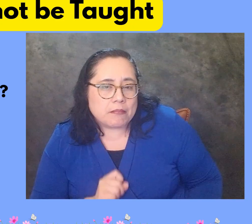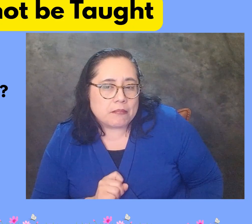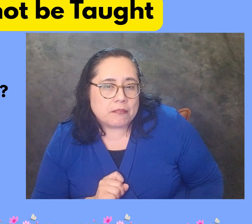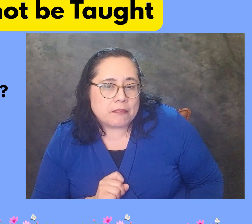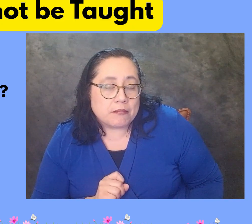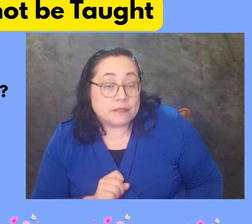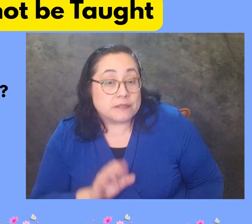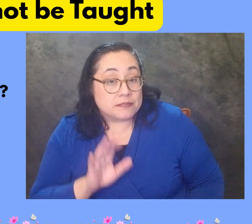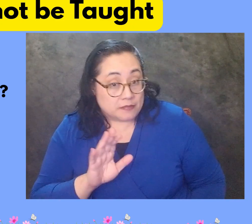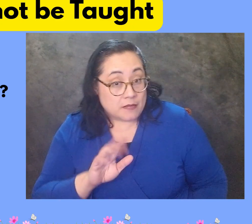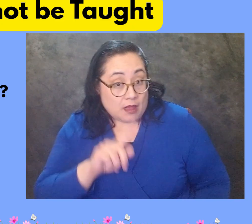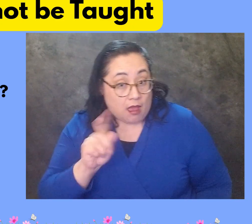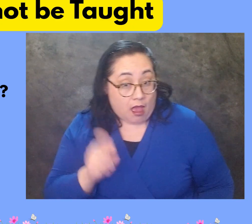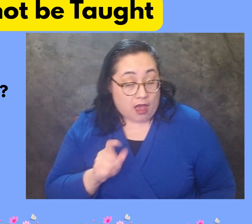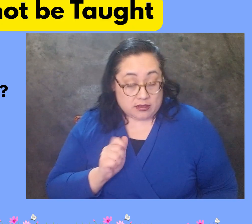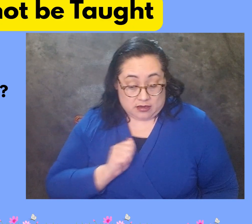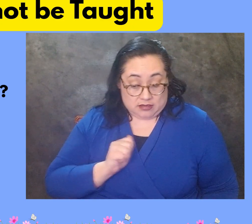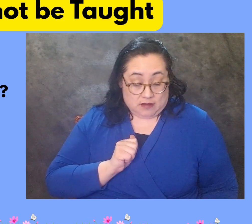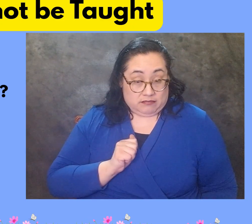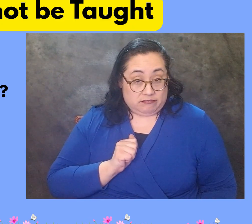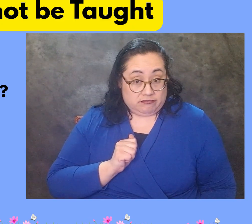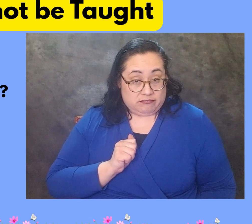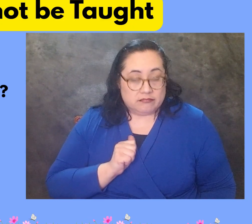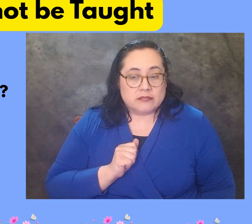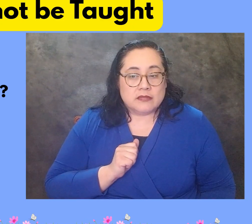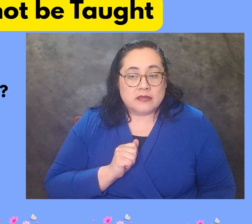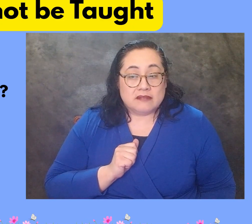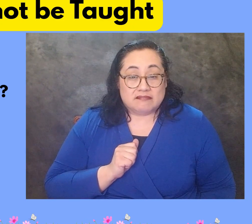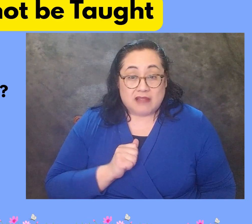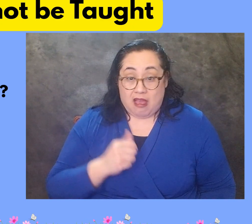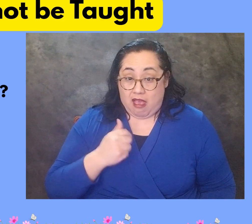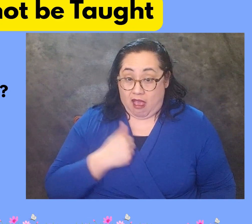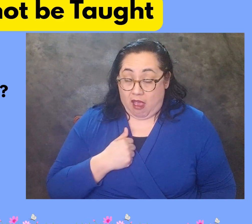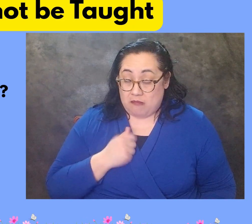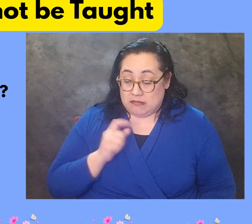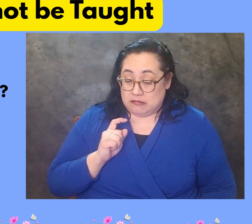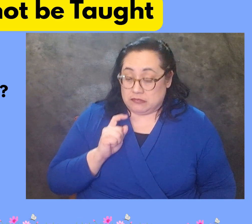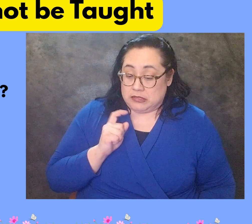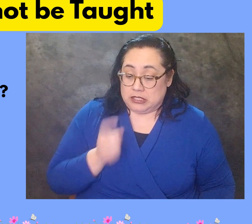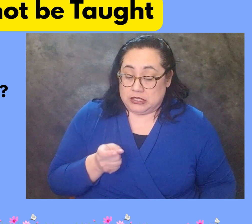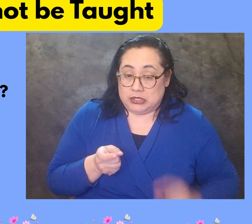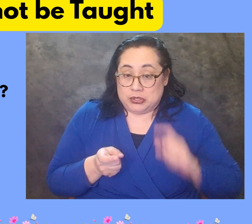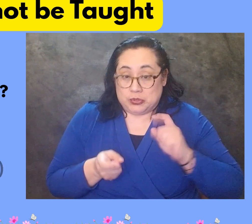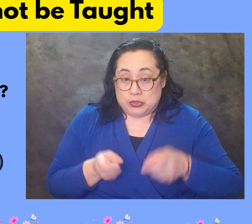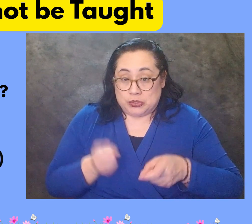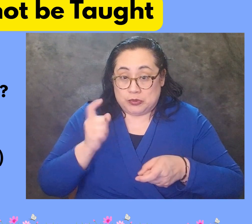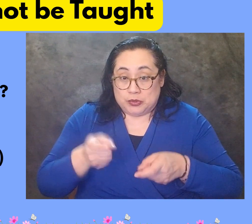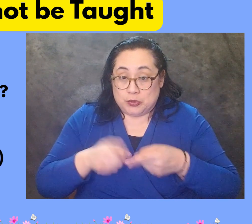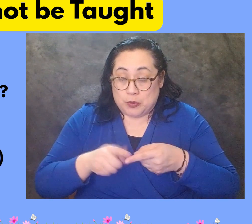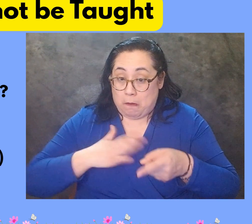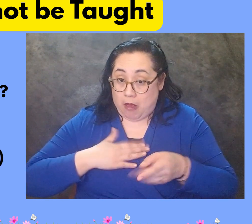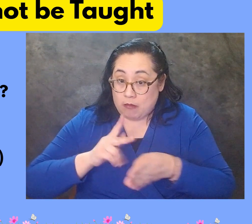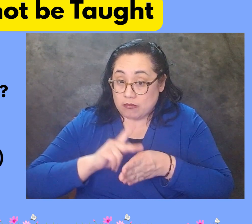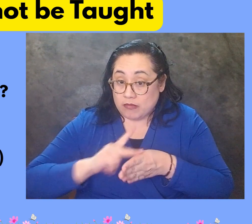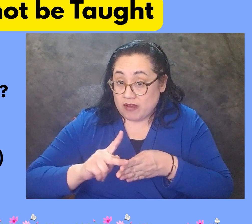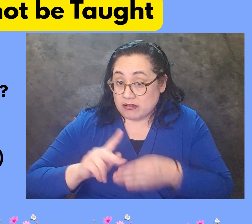You have to ask yourself, am I contributing to my profession?